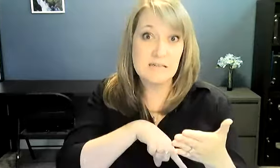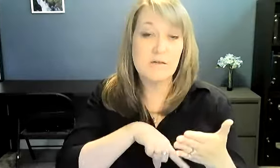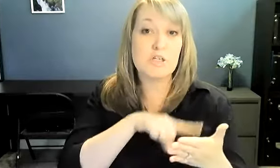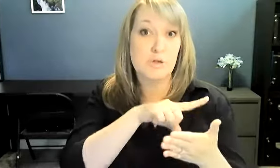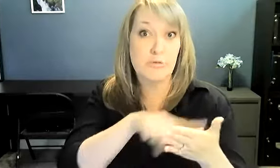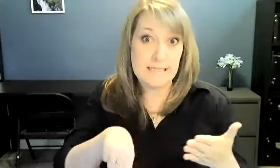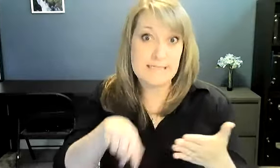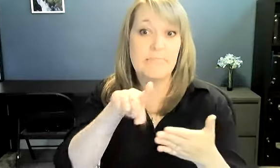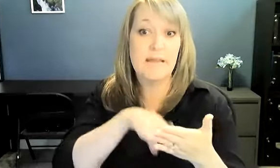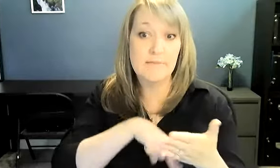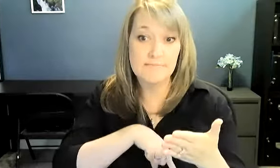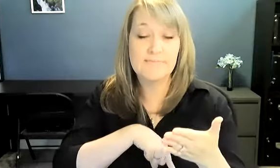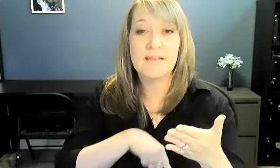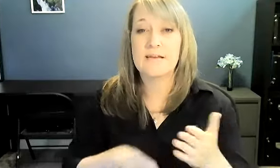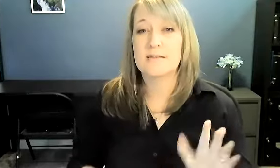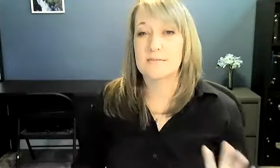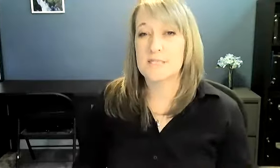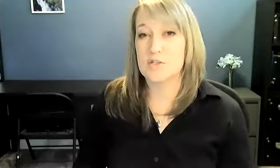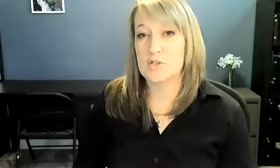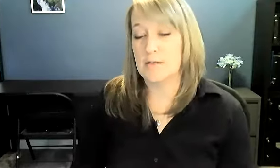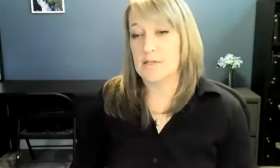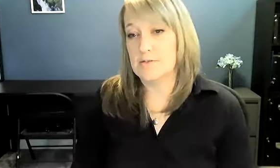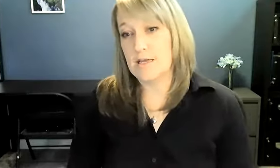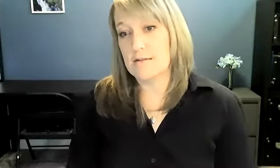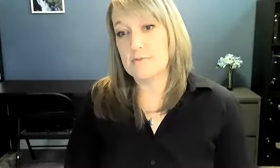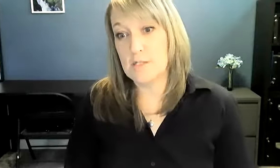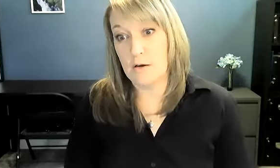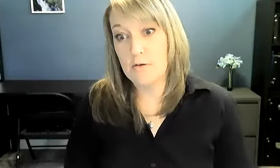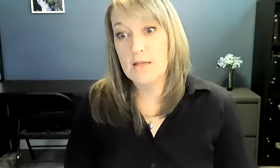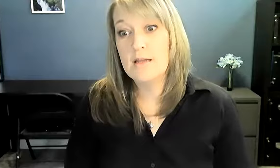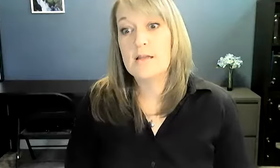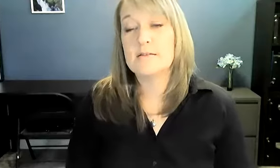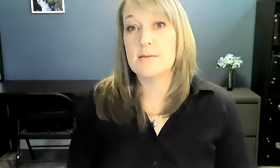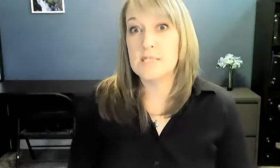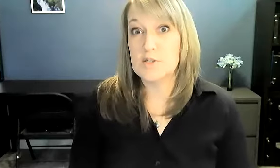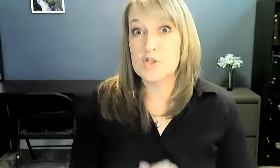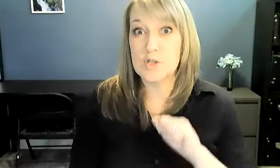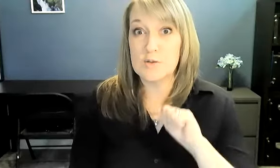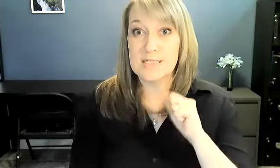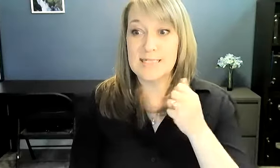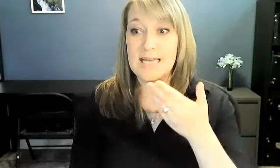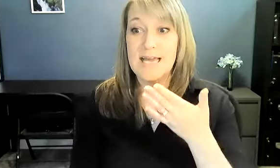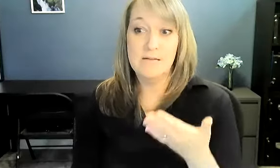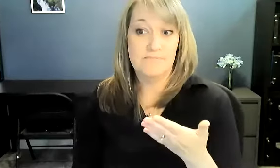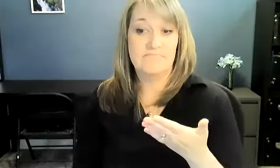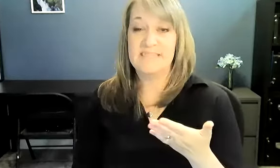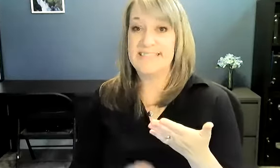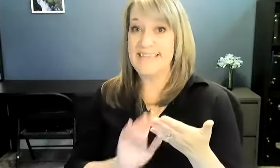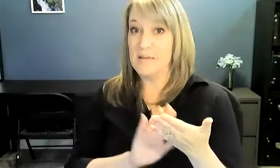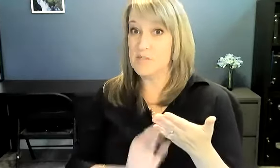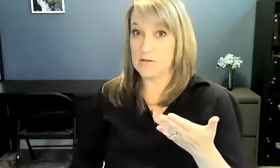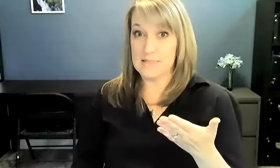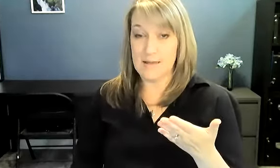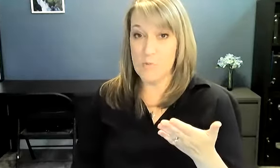or to grade something. Some teachers don't like using that. So some teachers use instead, start the same